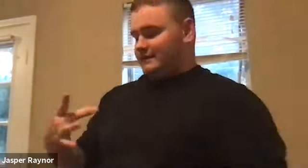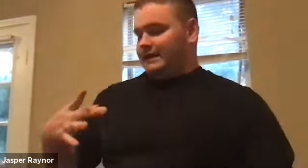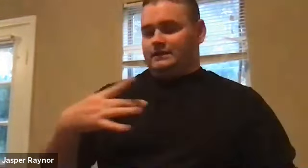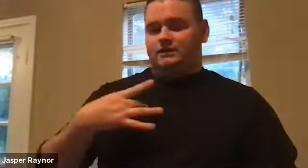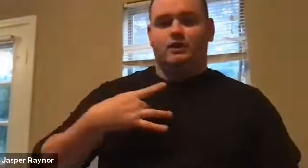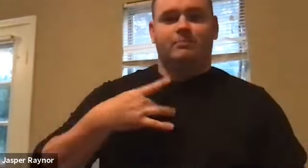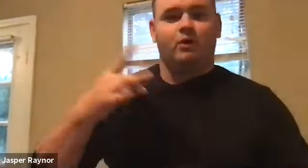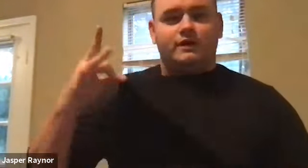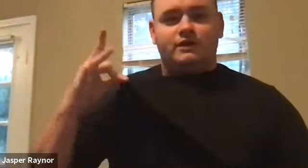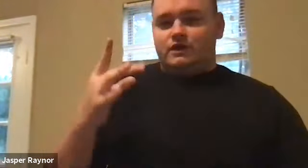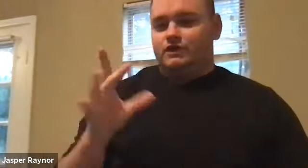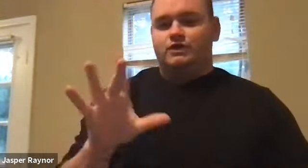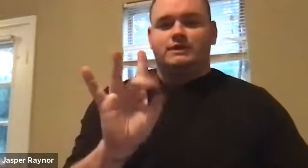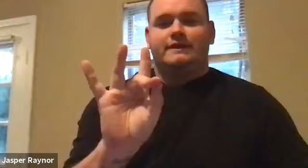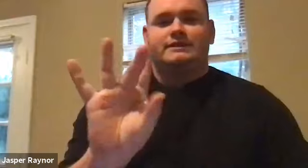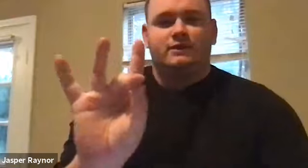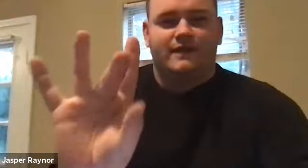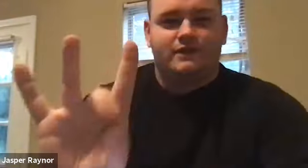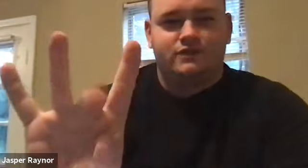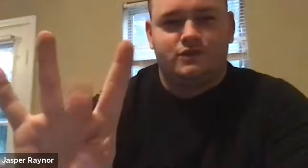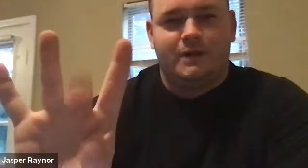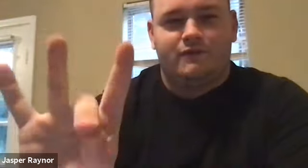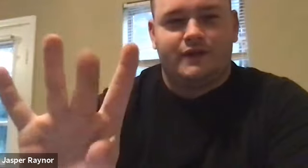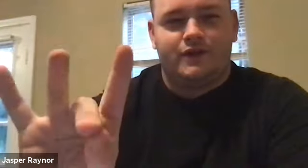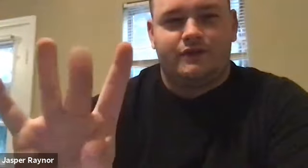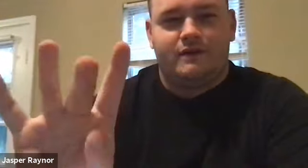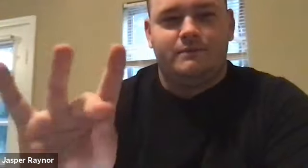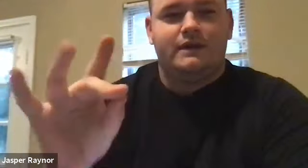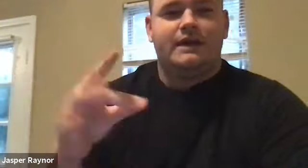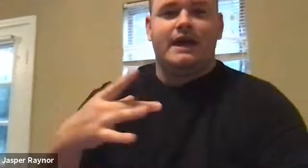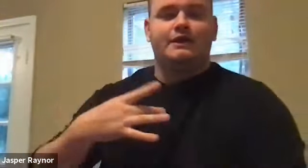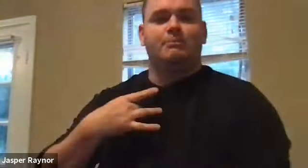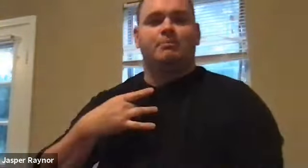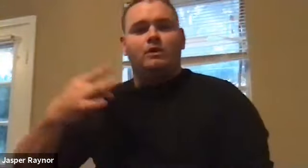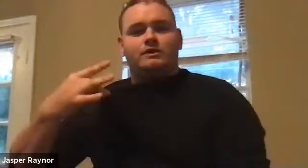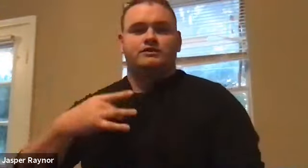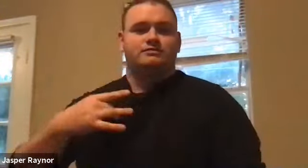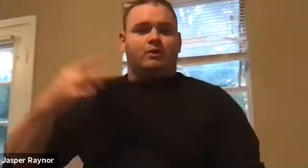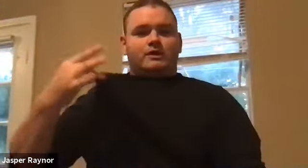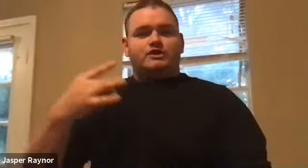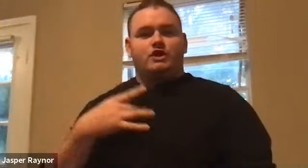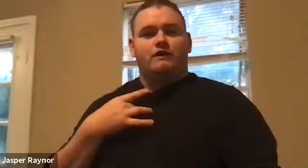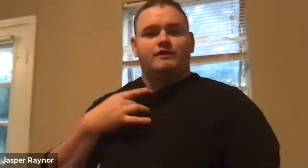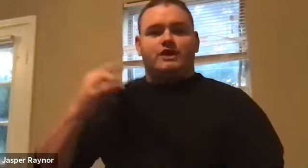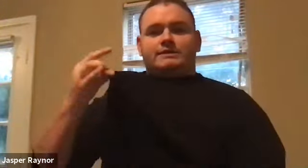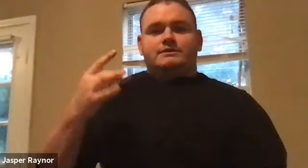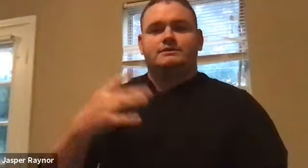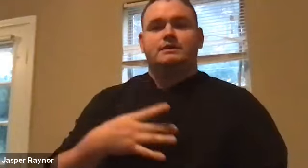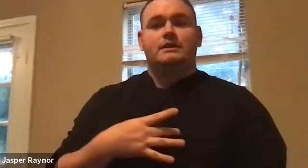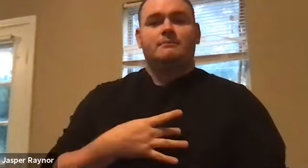think you're using these 2 fingers, your middle finger and your thumb, and you're pulling your shirt off your chest. But